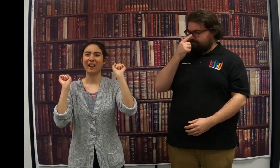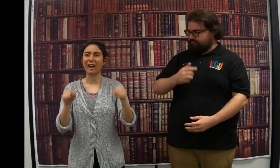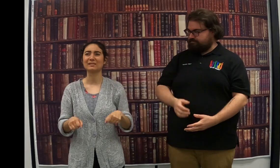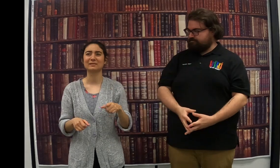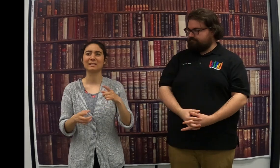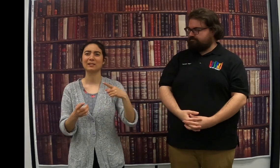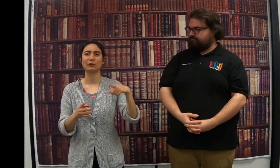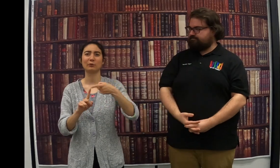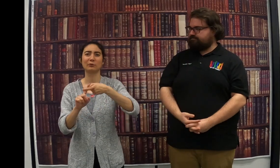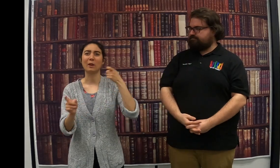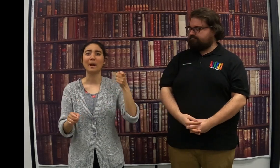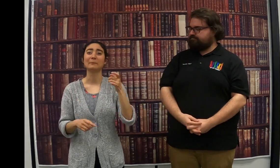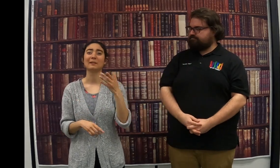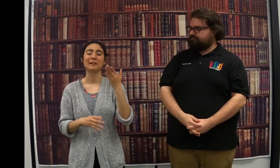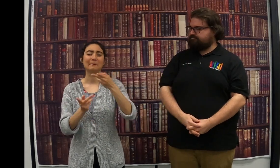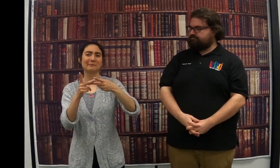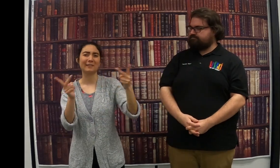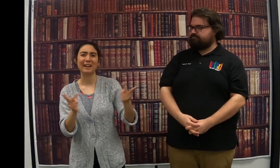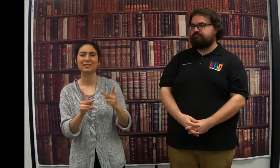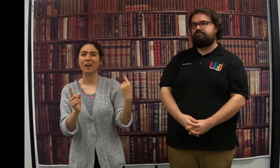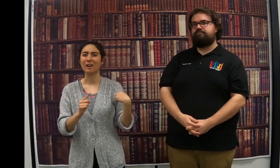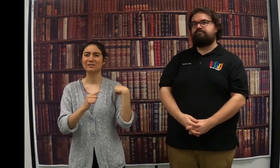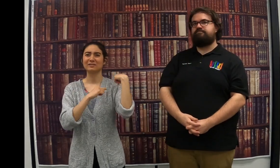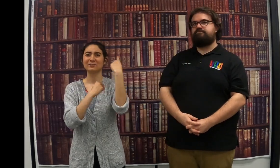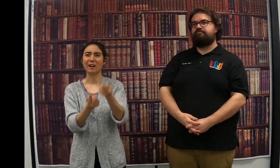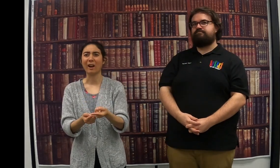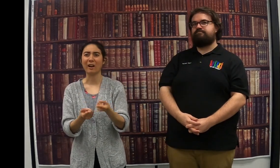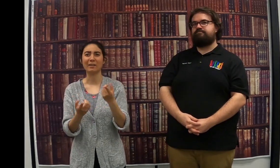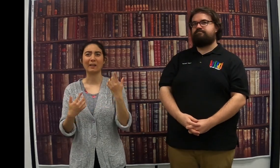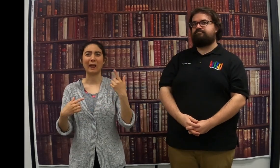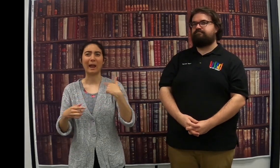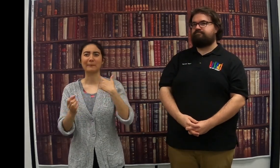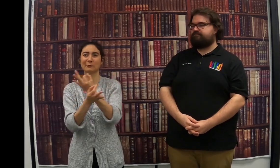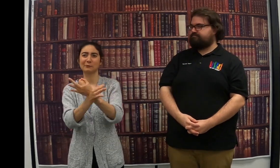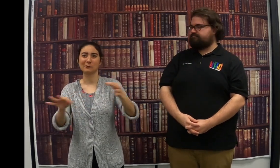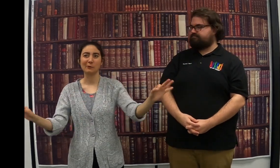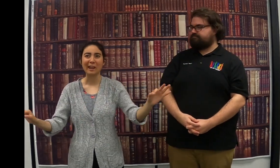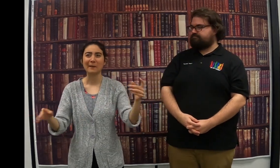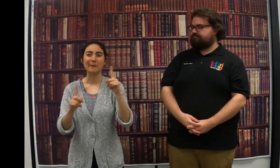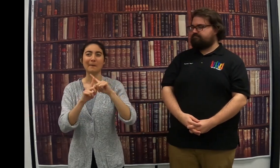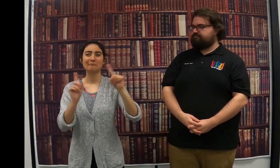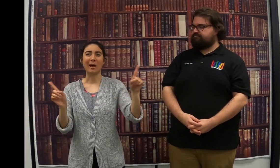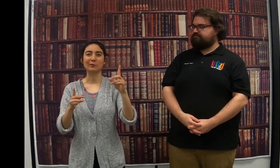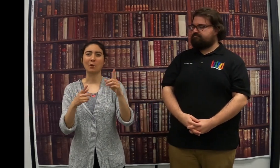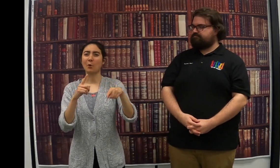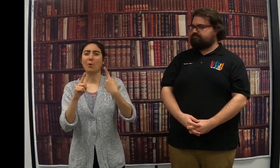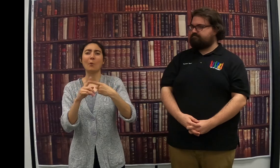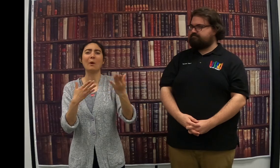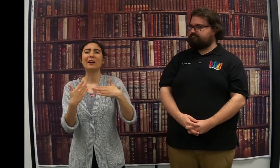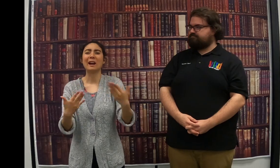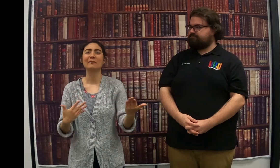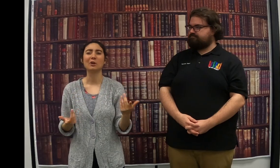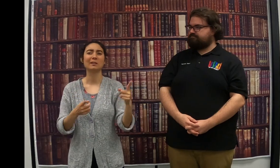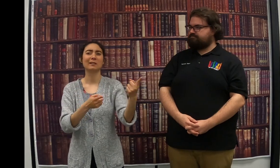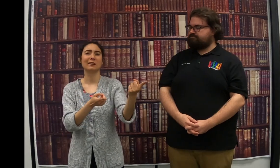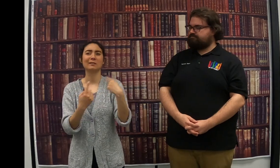cannot stir from the place until I bade them be free. But whenever a maiden comes within